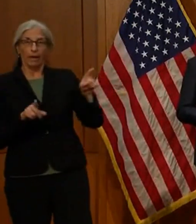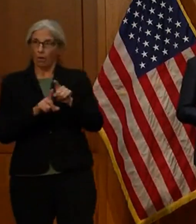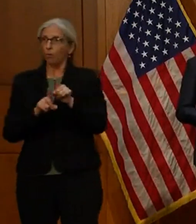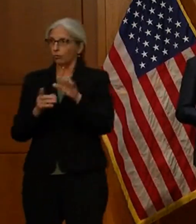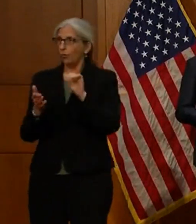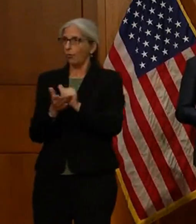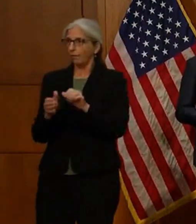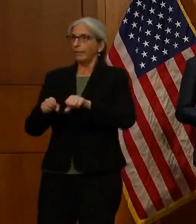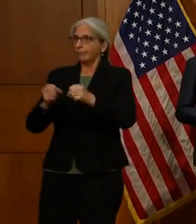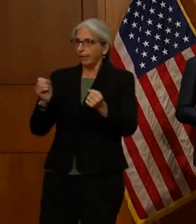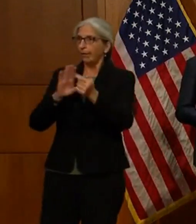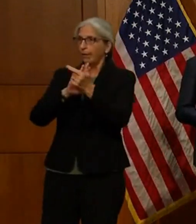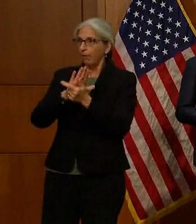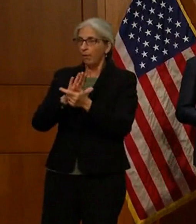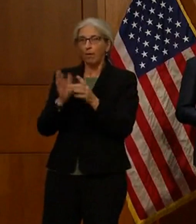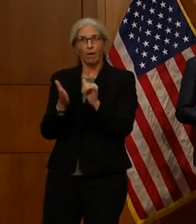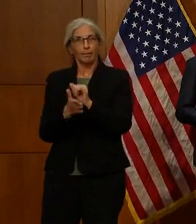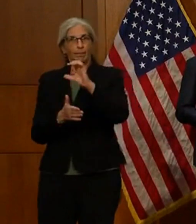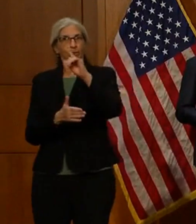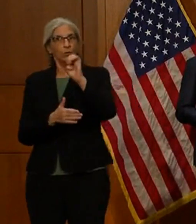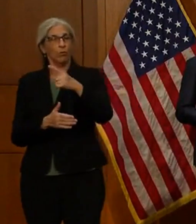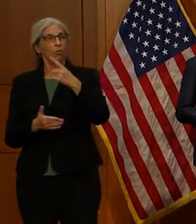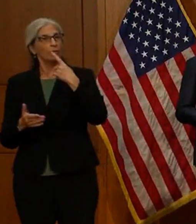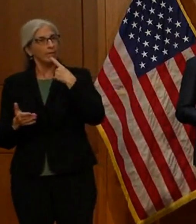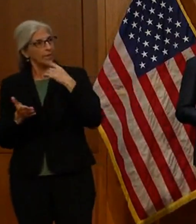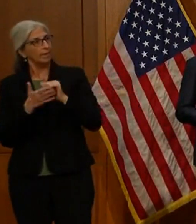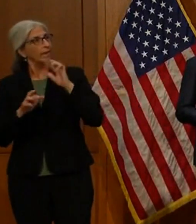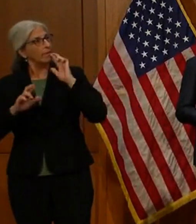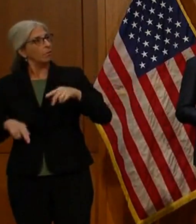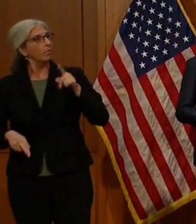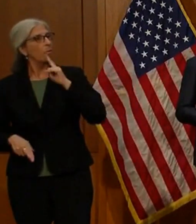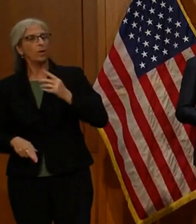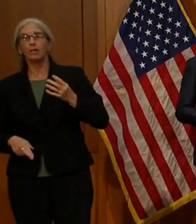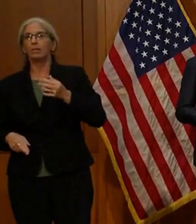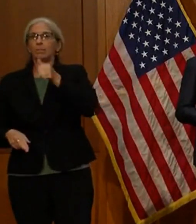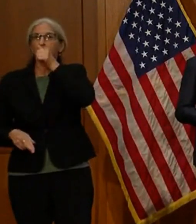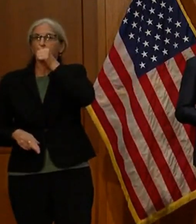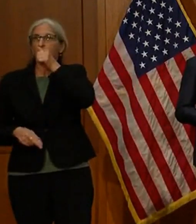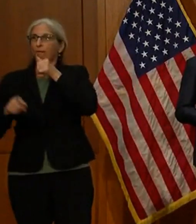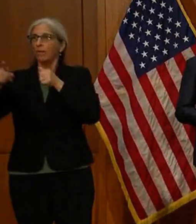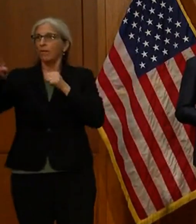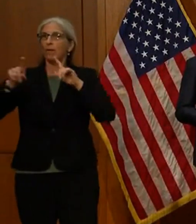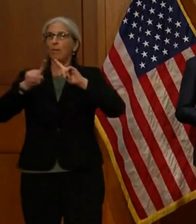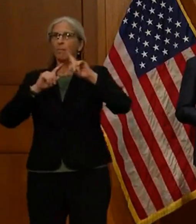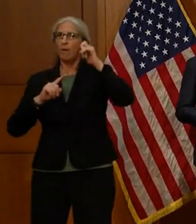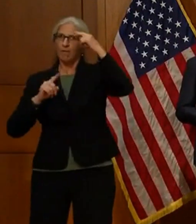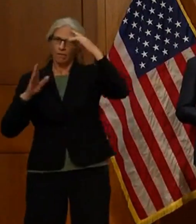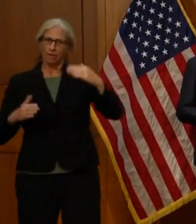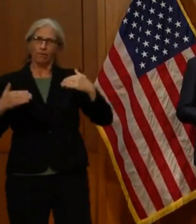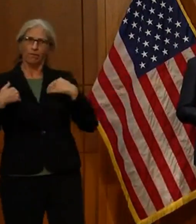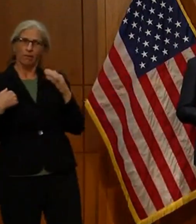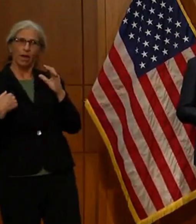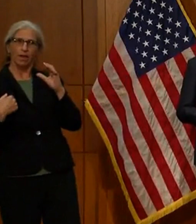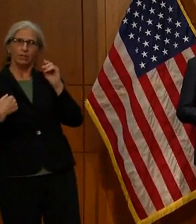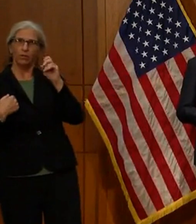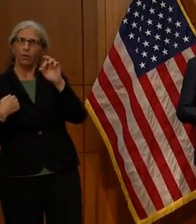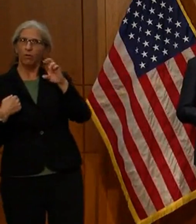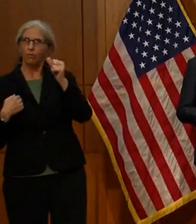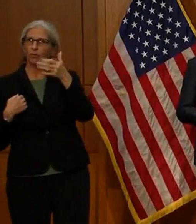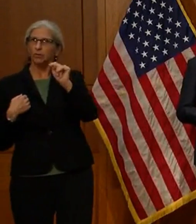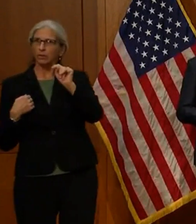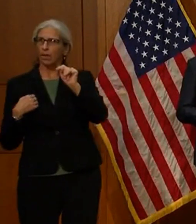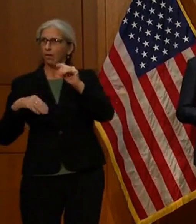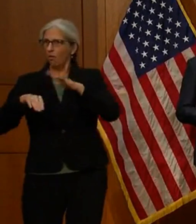I mean, it's forbidden by code, and I follow the code. But the governor has oversight over that department, so